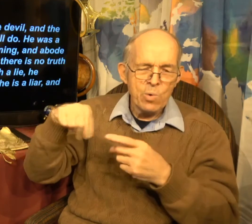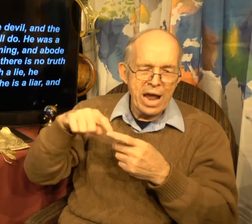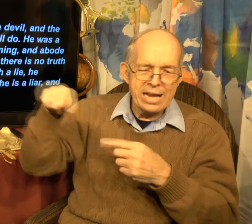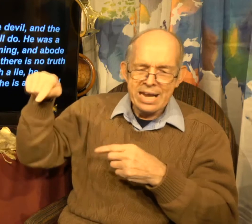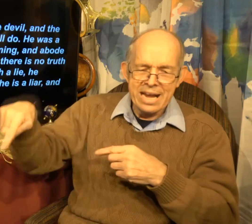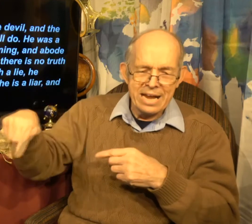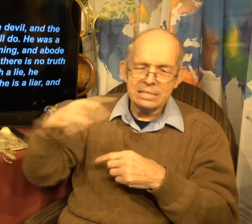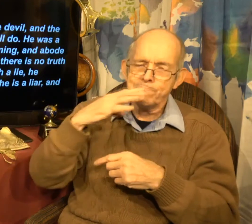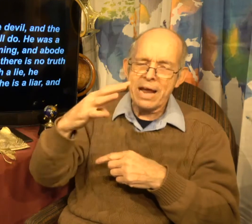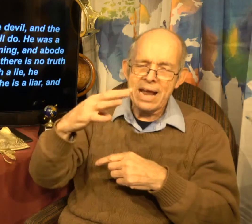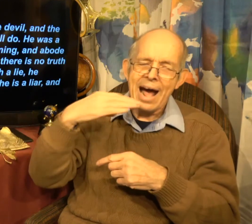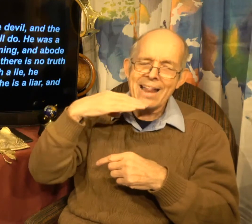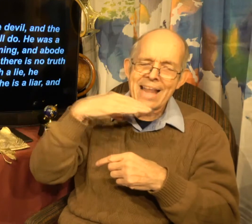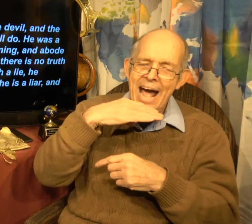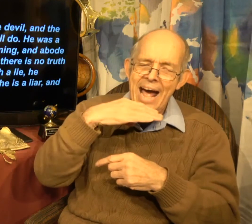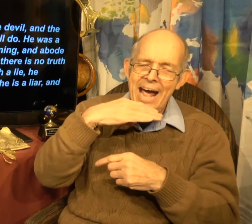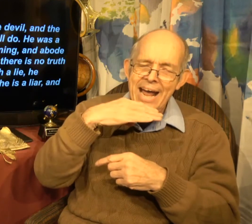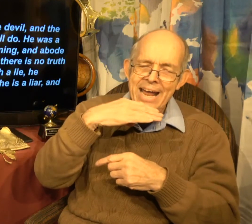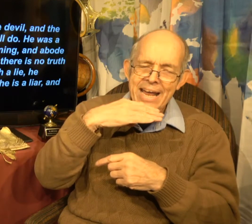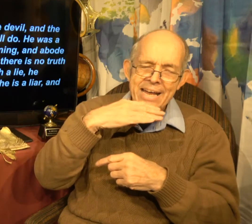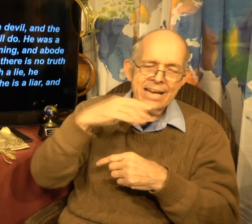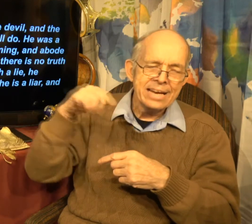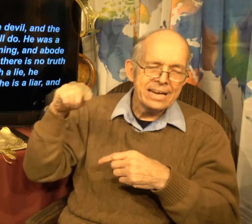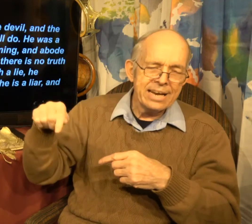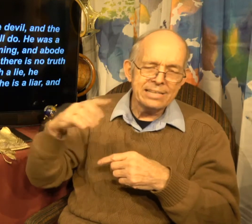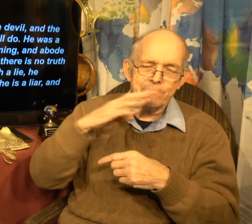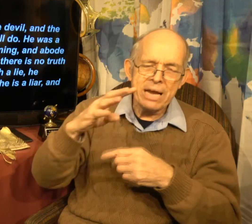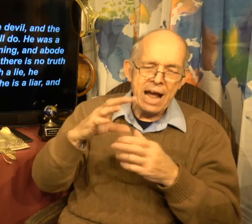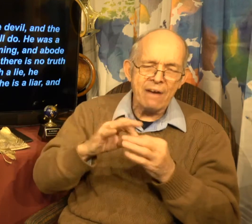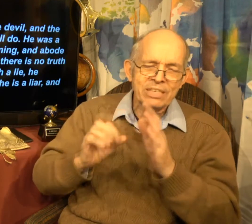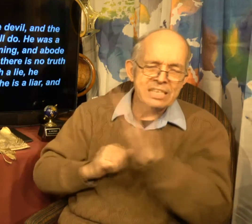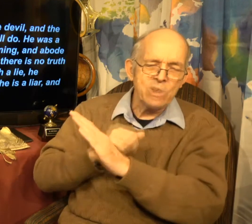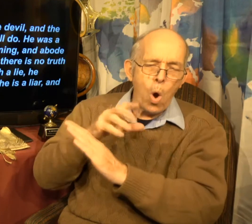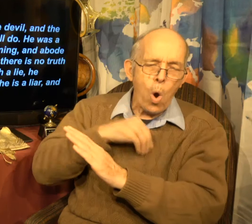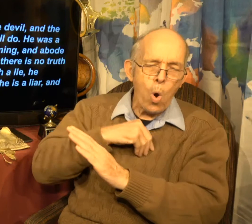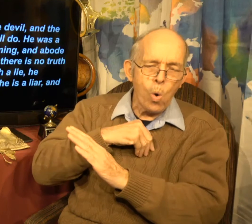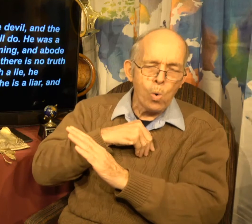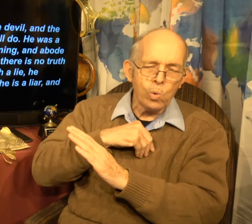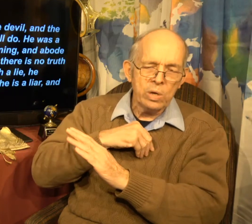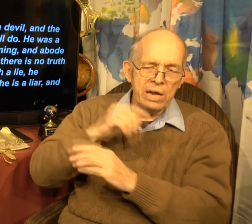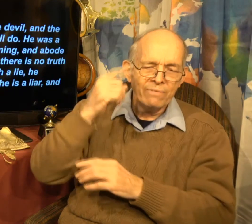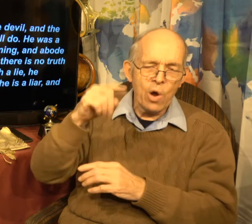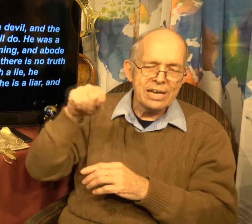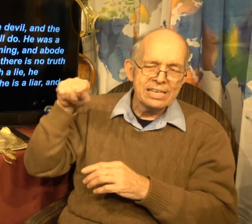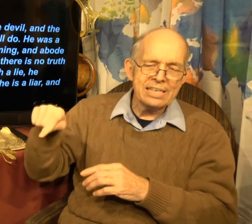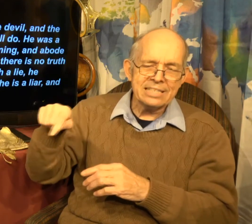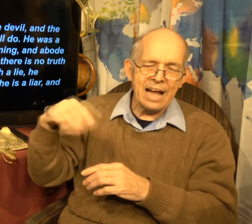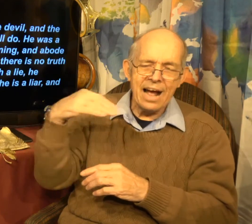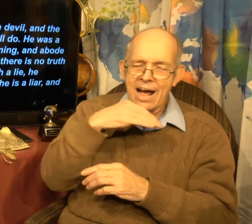When he speak a lie, he speak up his own, for he's